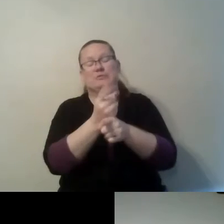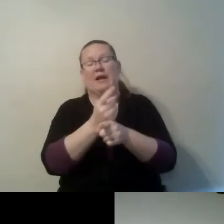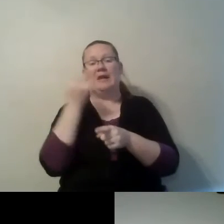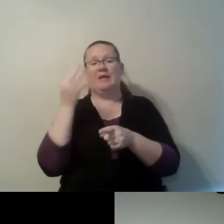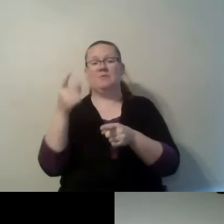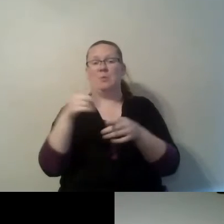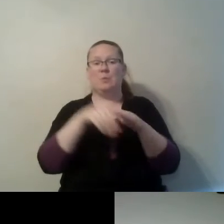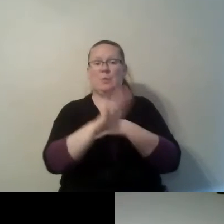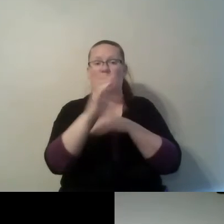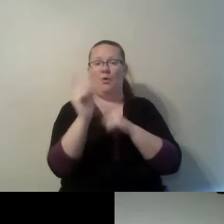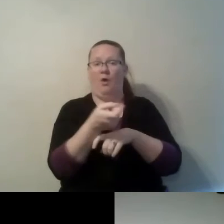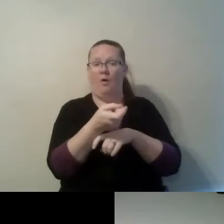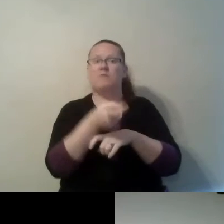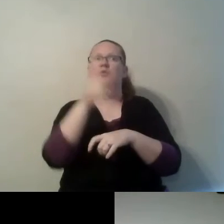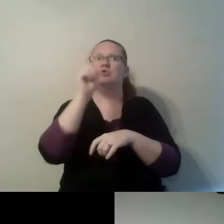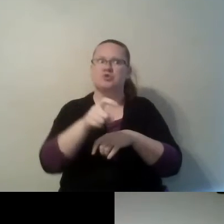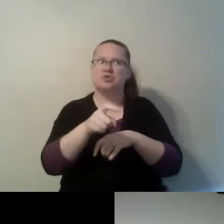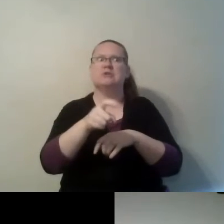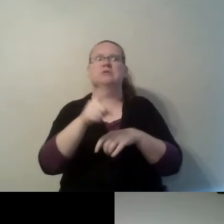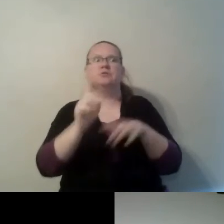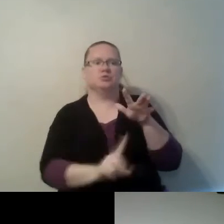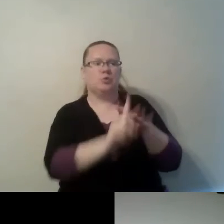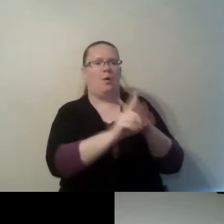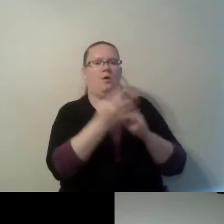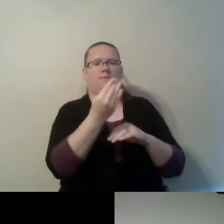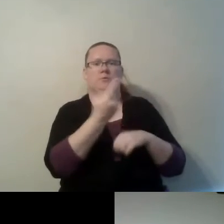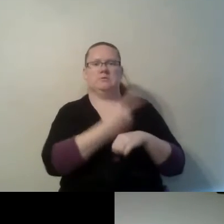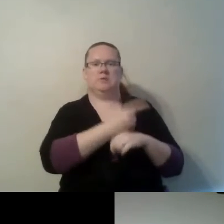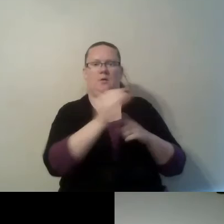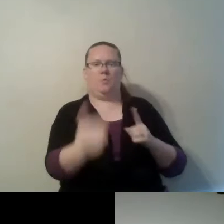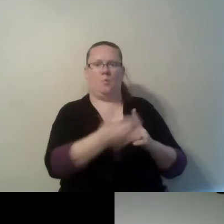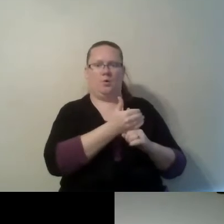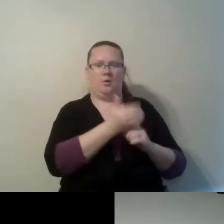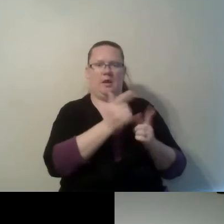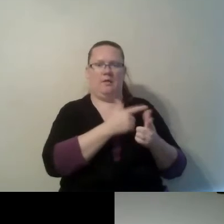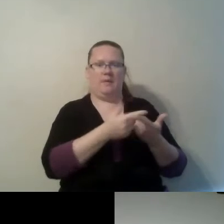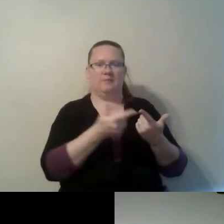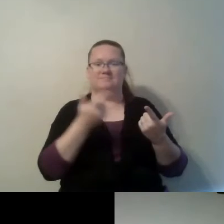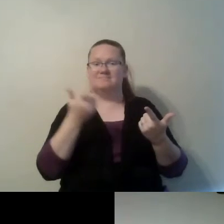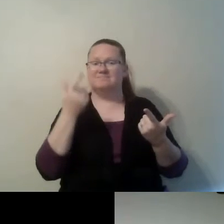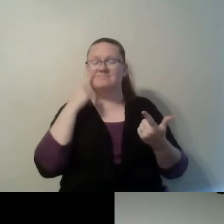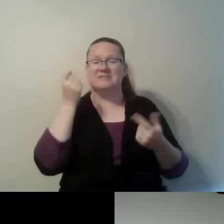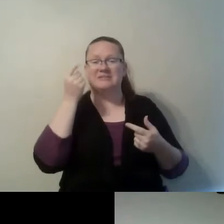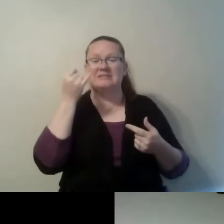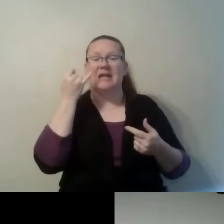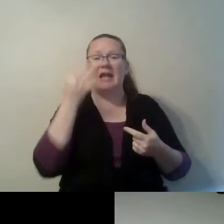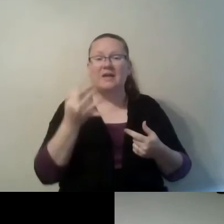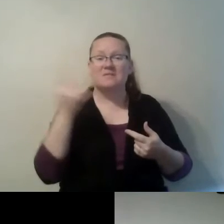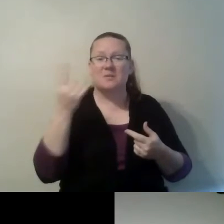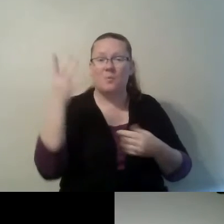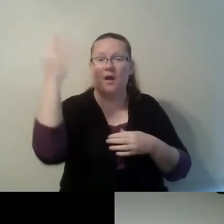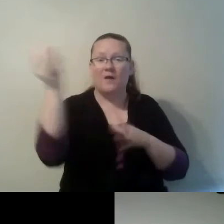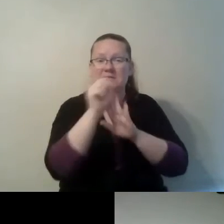golf course, you should be quarantined for 14 days, and our golf courses probably should understand that if somebody from another state is coming in, there could be